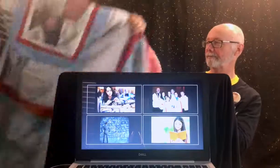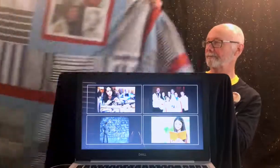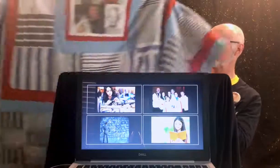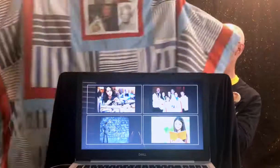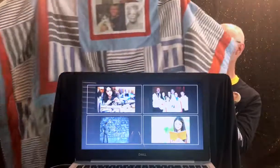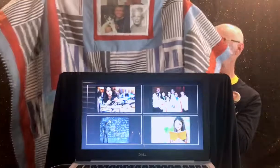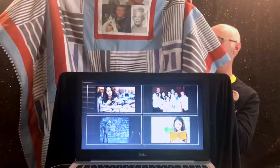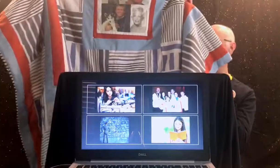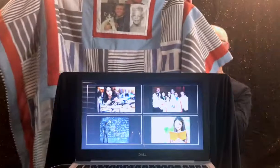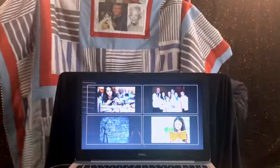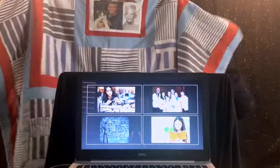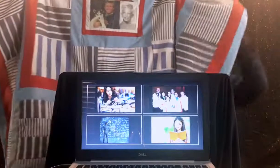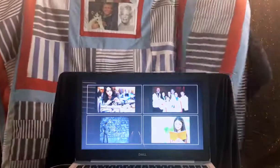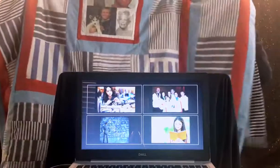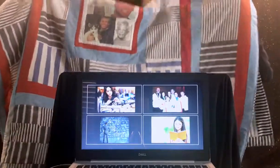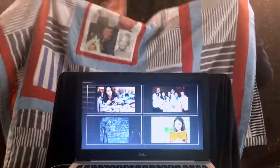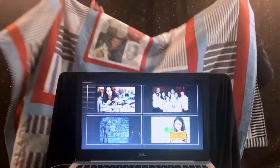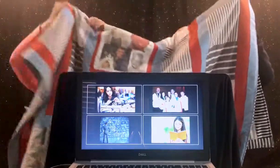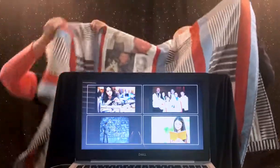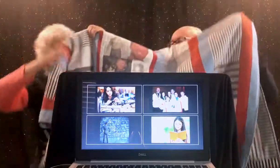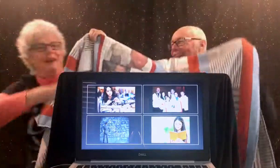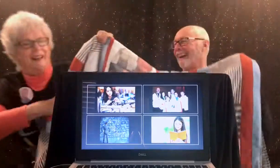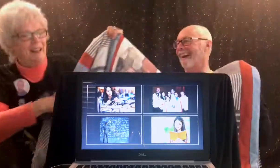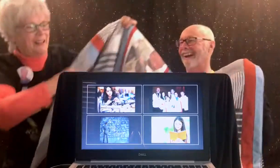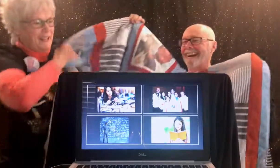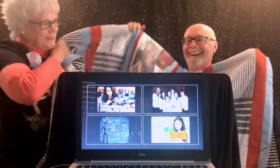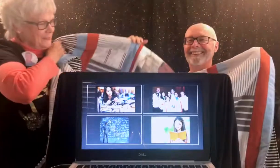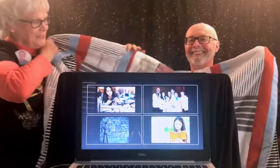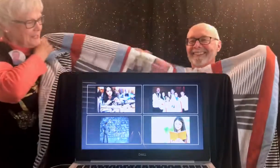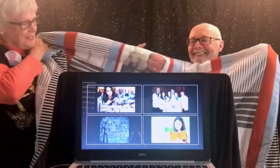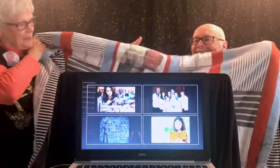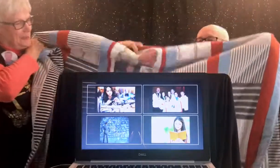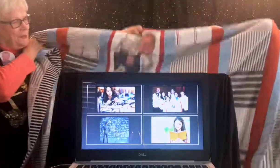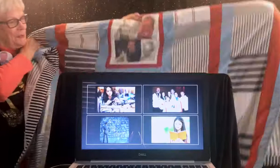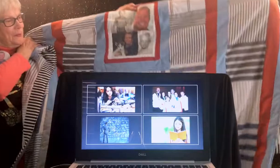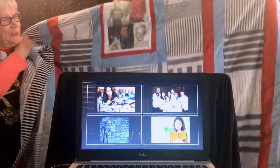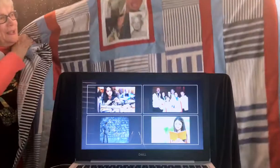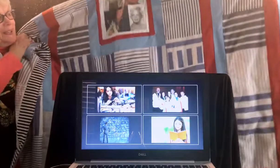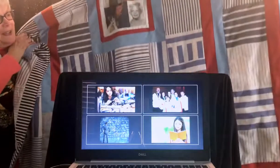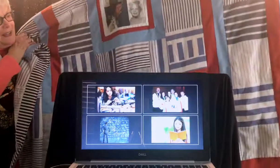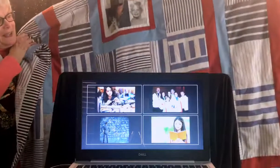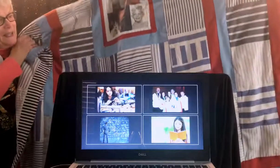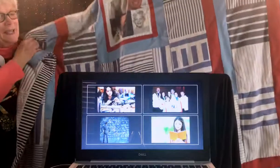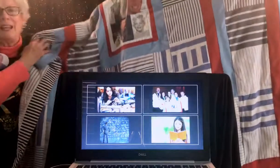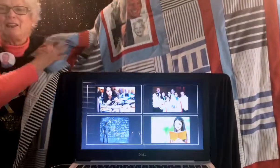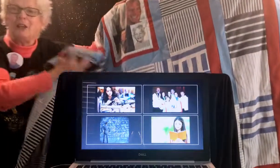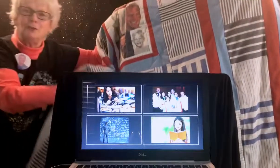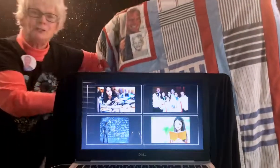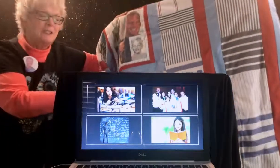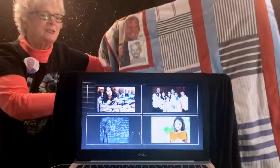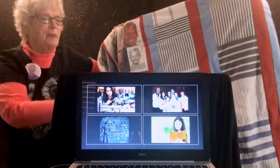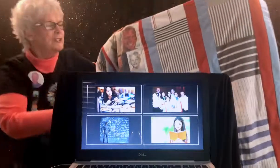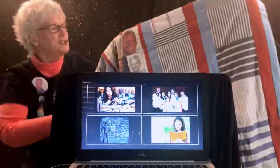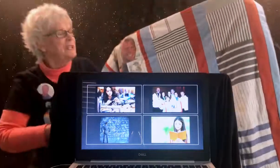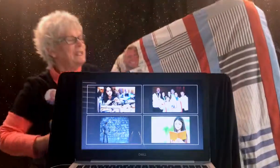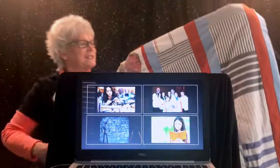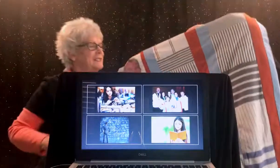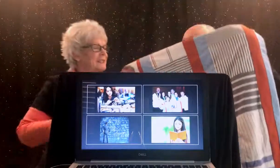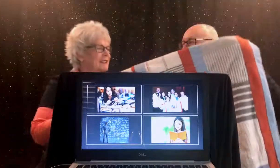in it. Oh, that's good. Perfect. Cover us up, huh? And I used his bed sheets